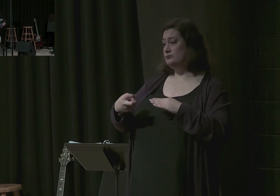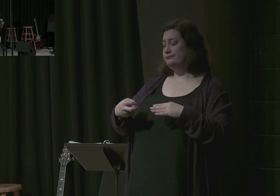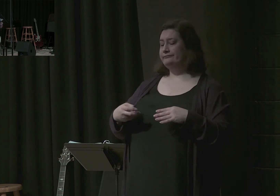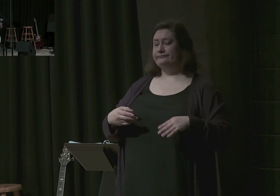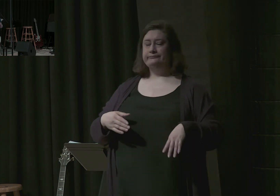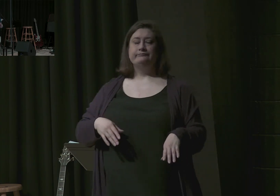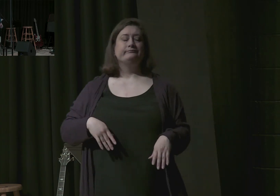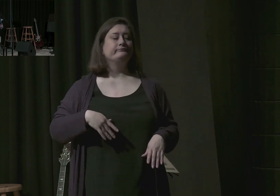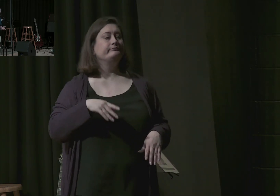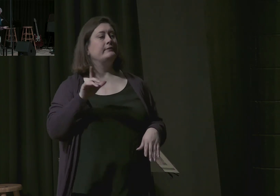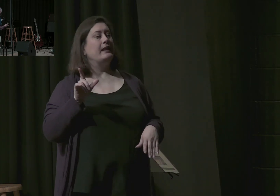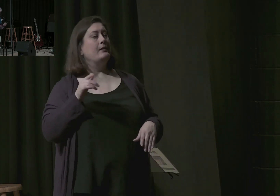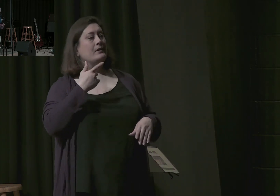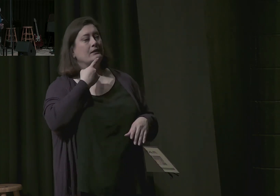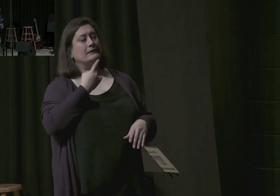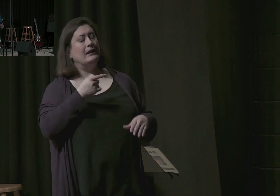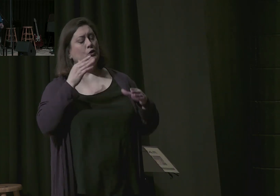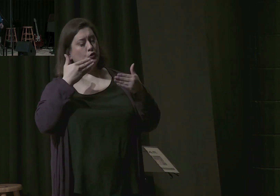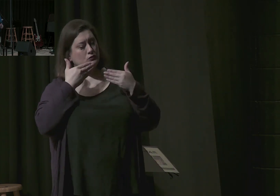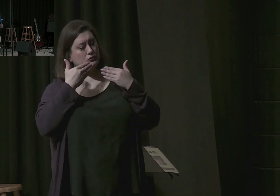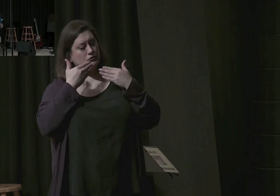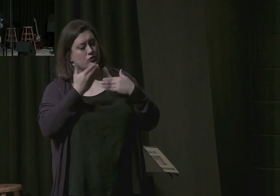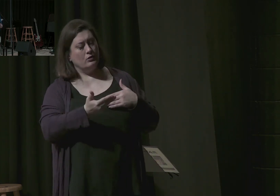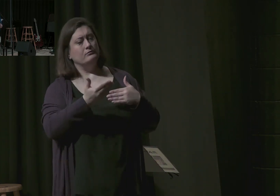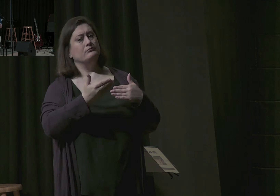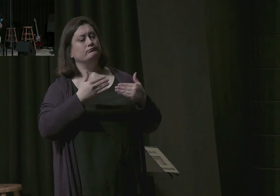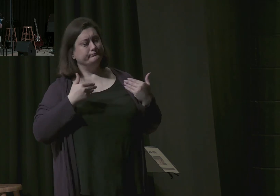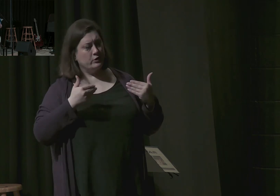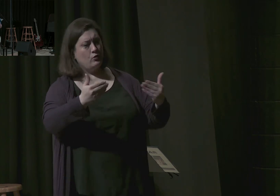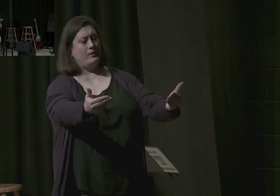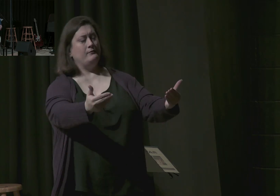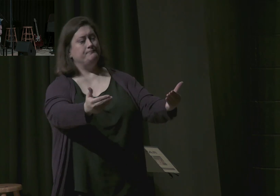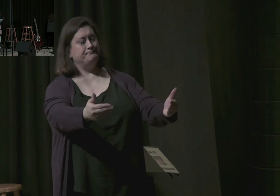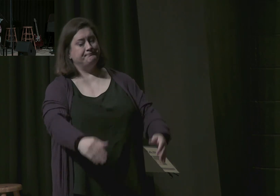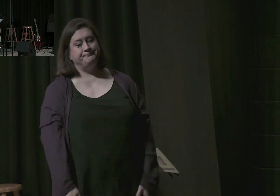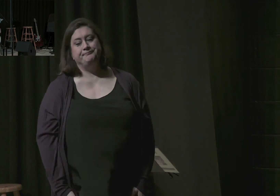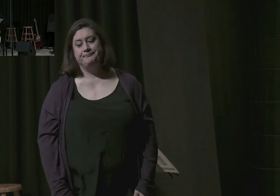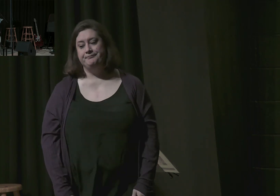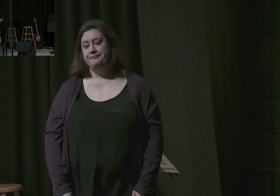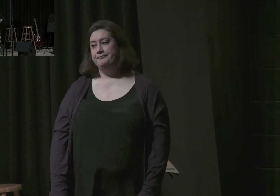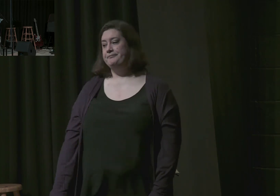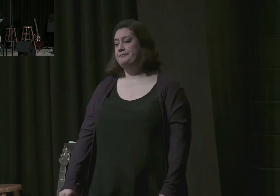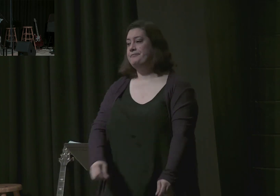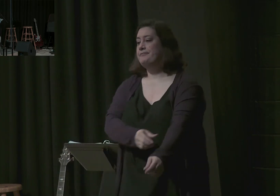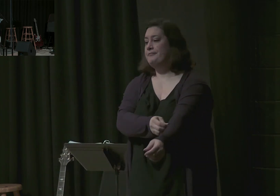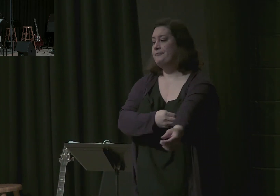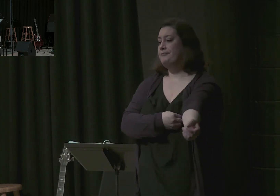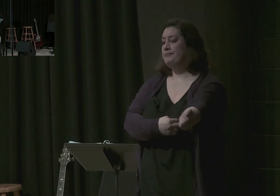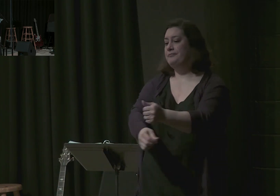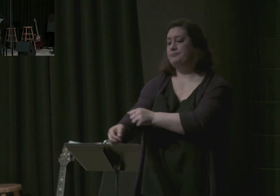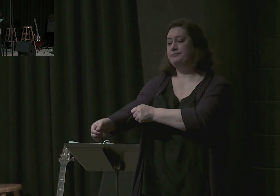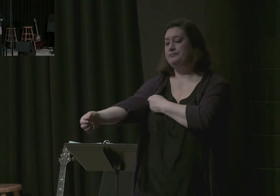And Laban said, good, let it be as you have said.